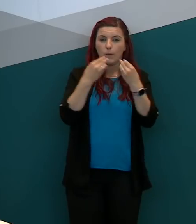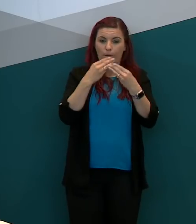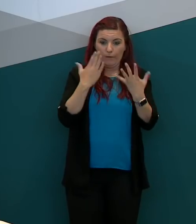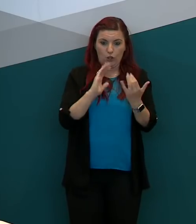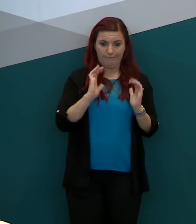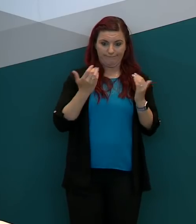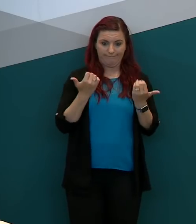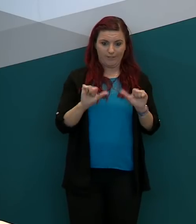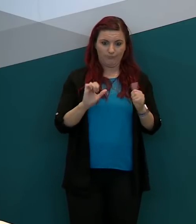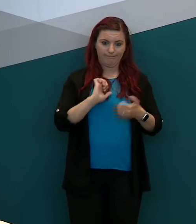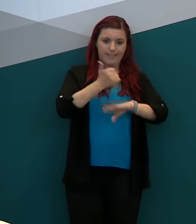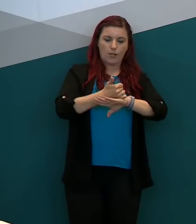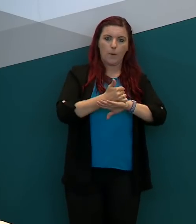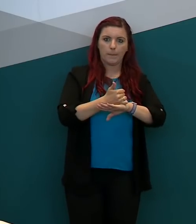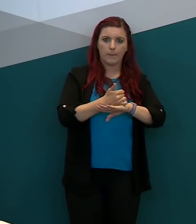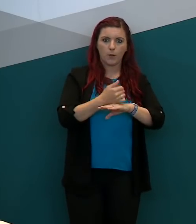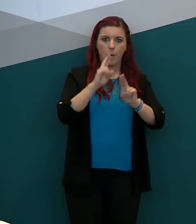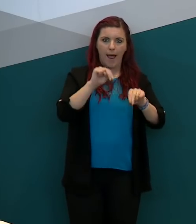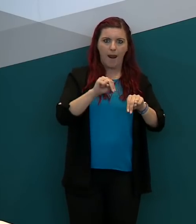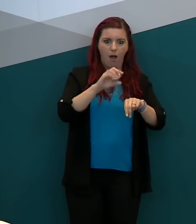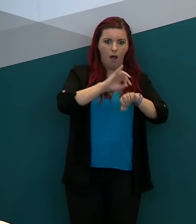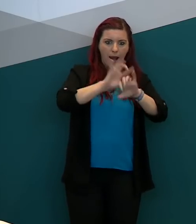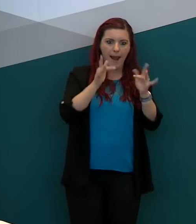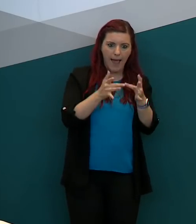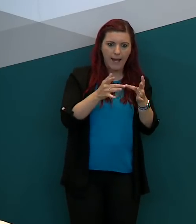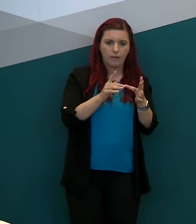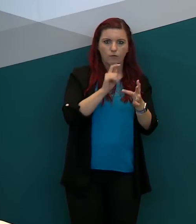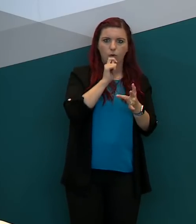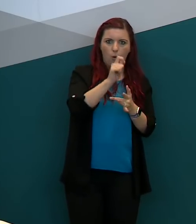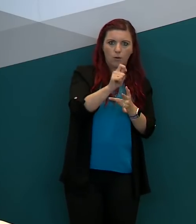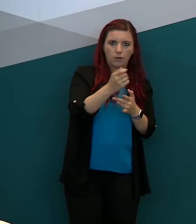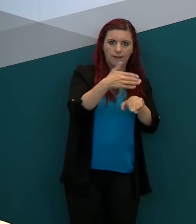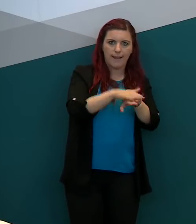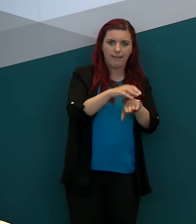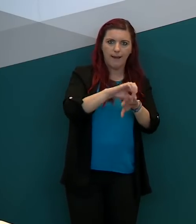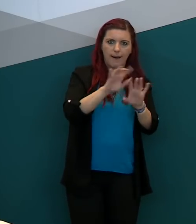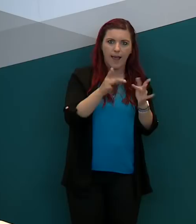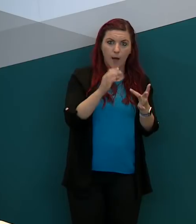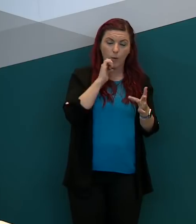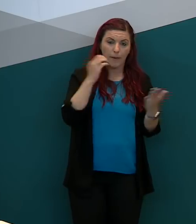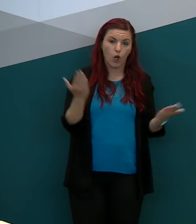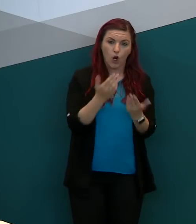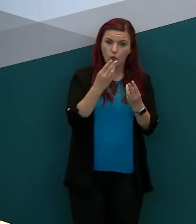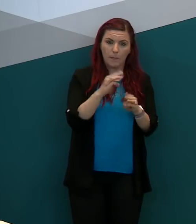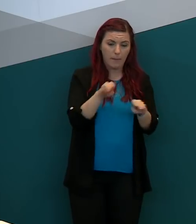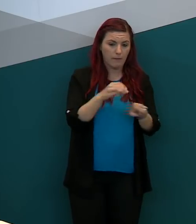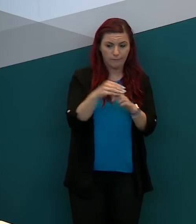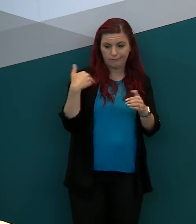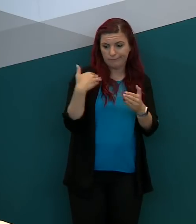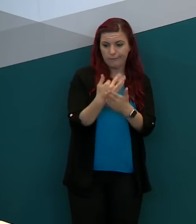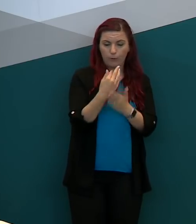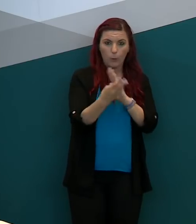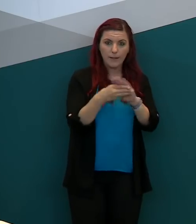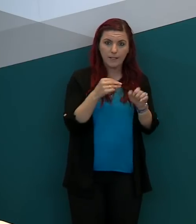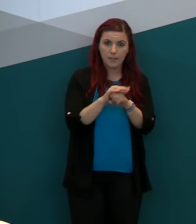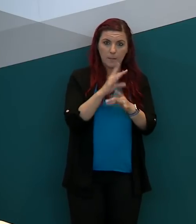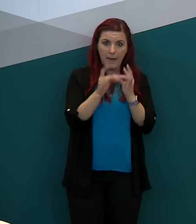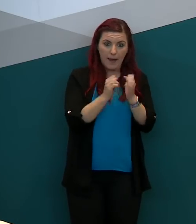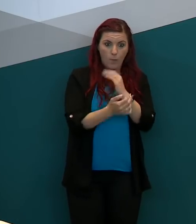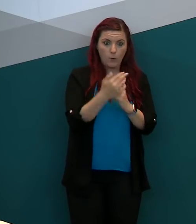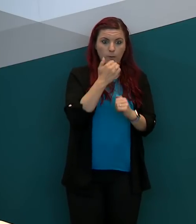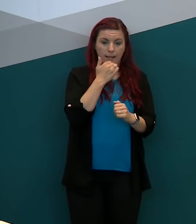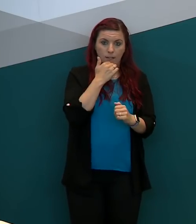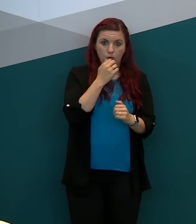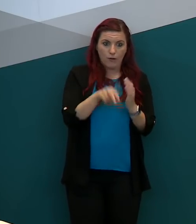whereby people can make those registrations online. And we've been encouraging for some weeks now people to make those registrations online so we can have as up to the